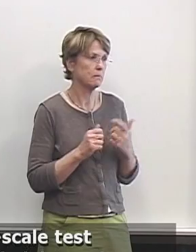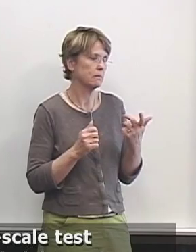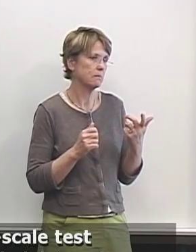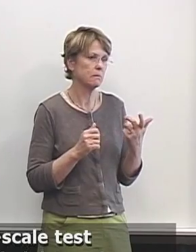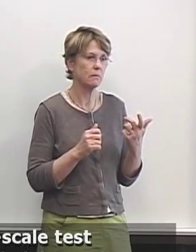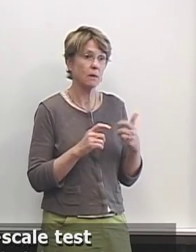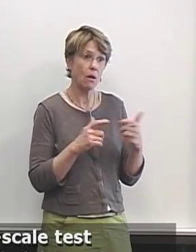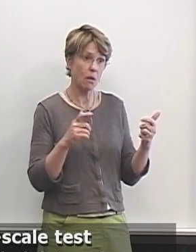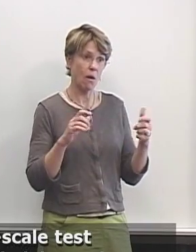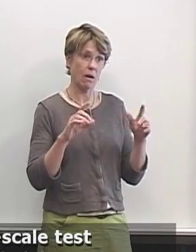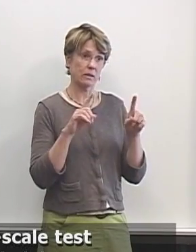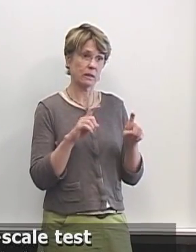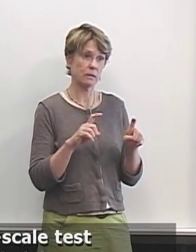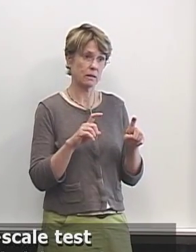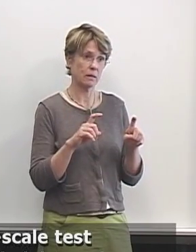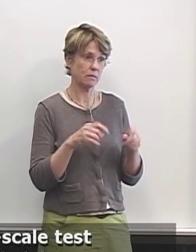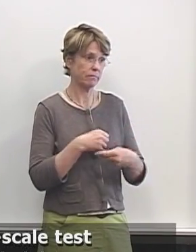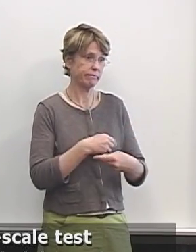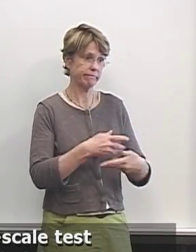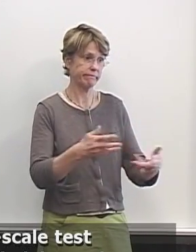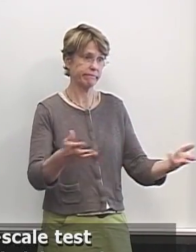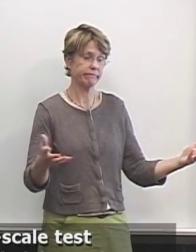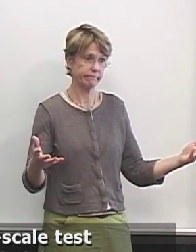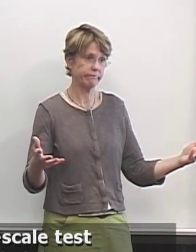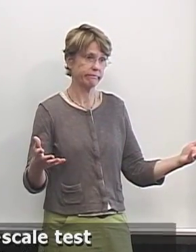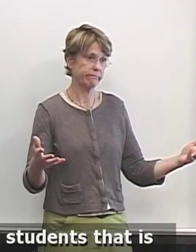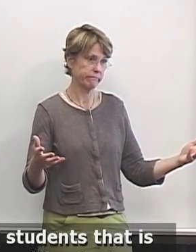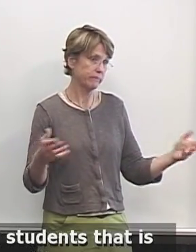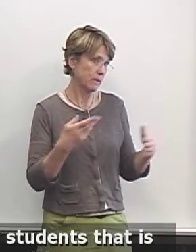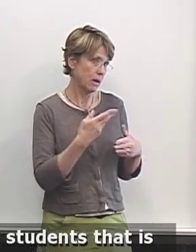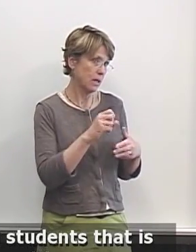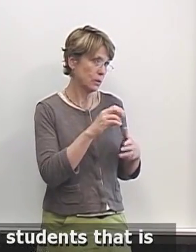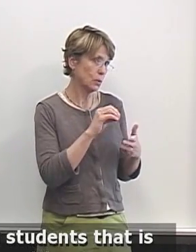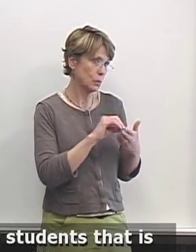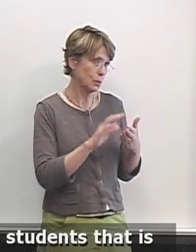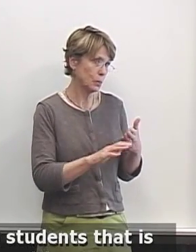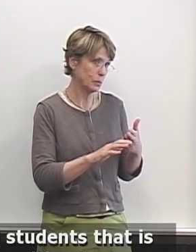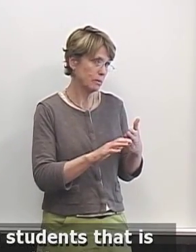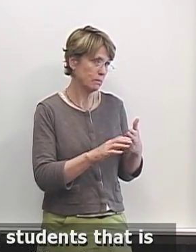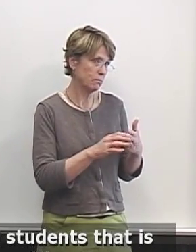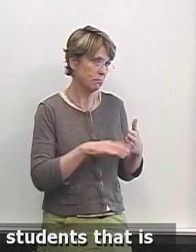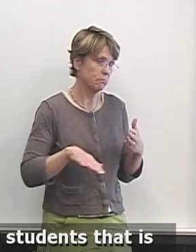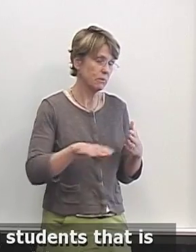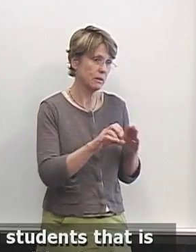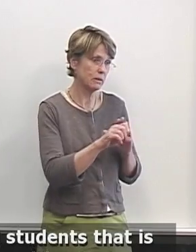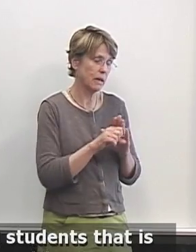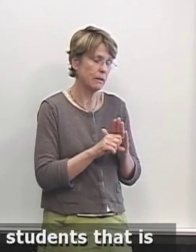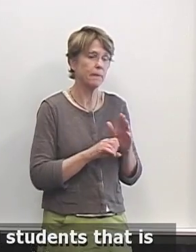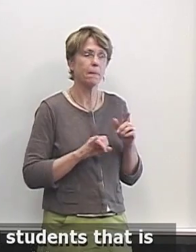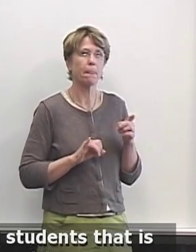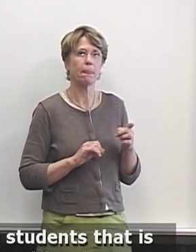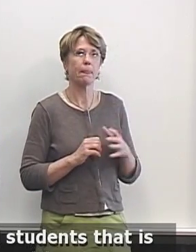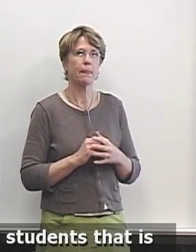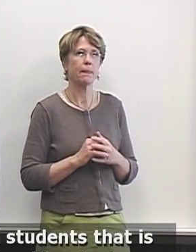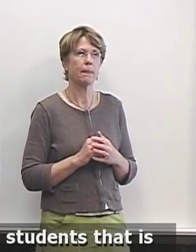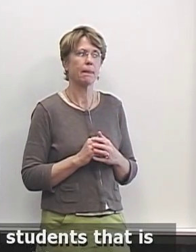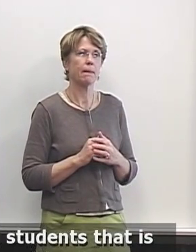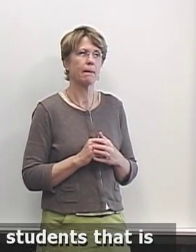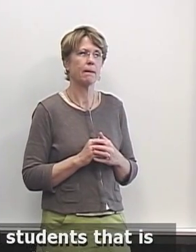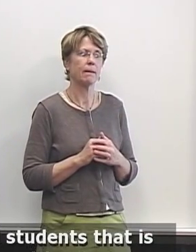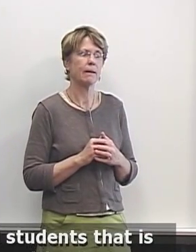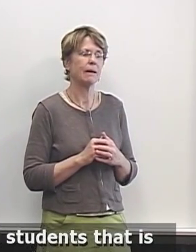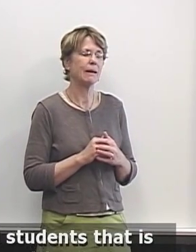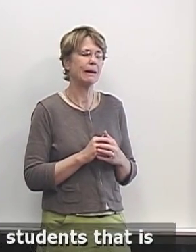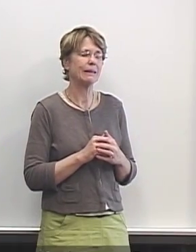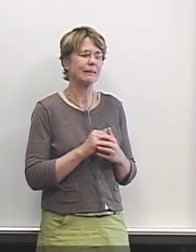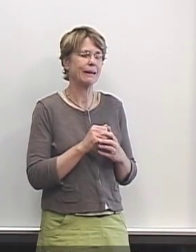large-scale test that is administered to high school students that is an indirect